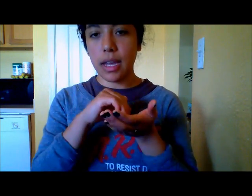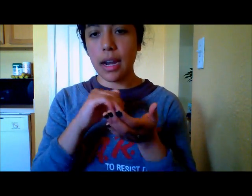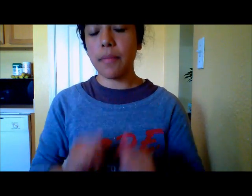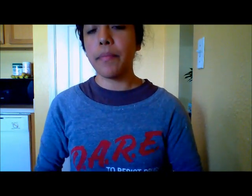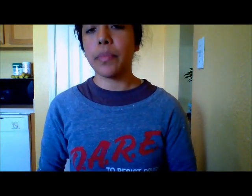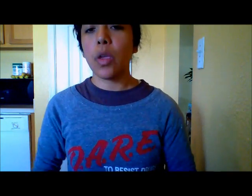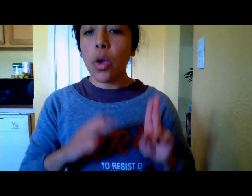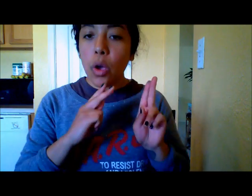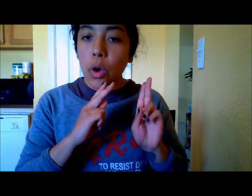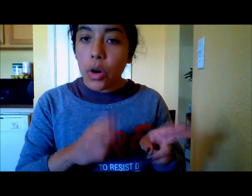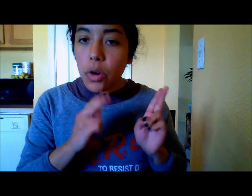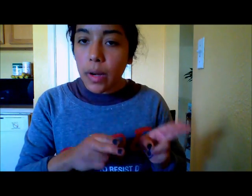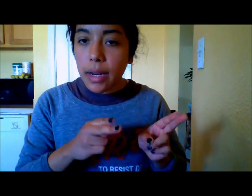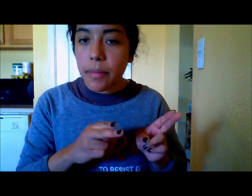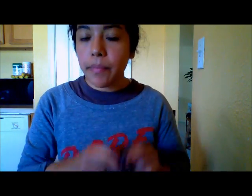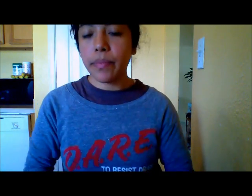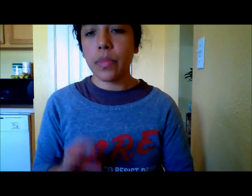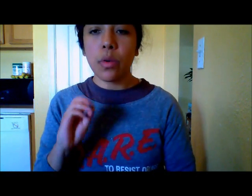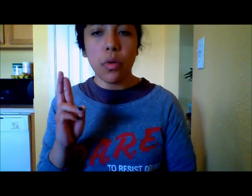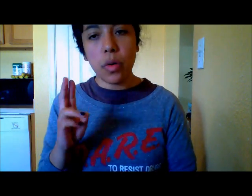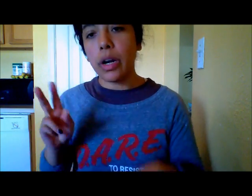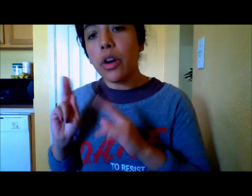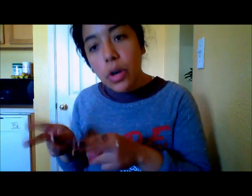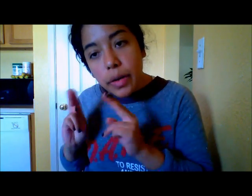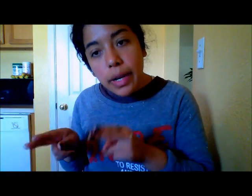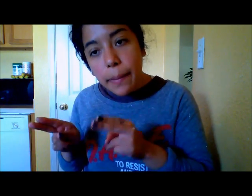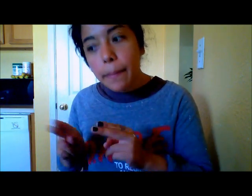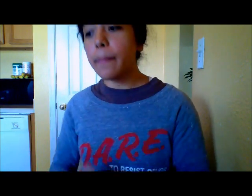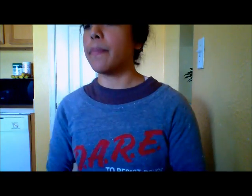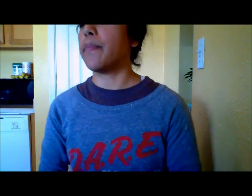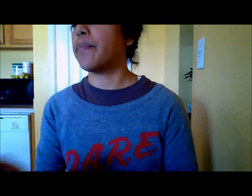Again, hurry or hurry up.